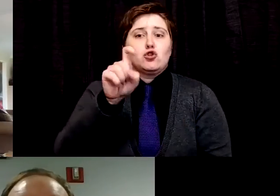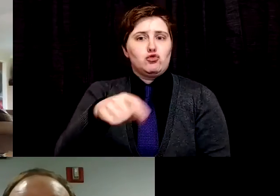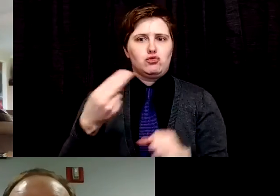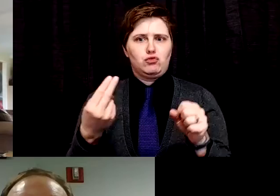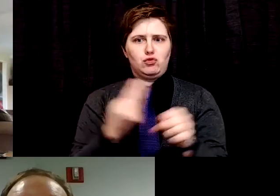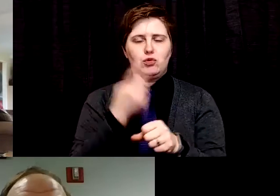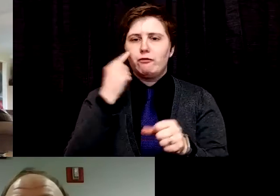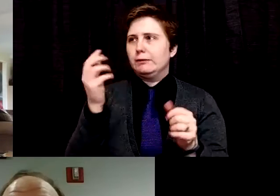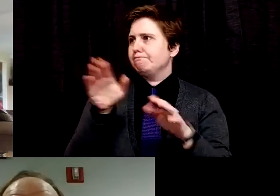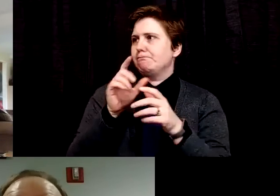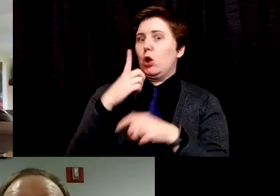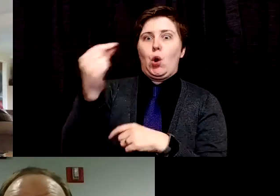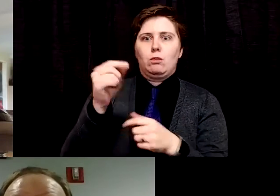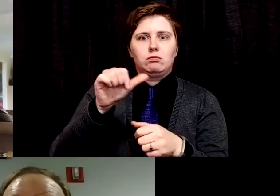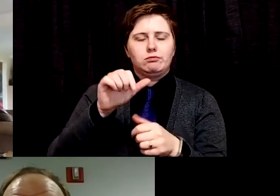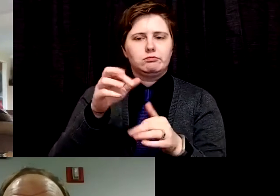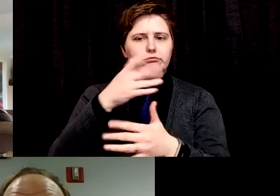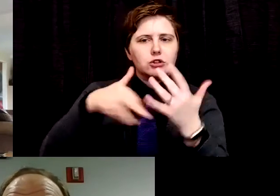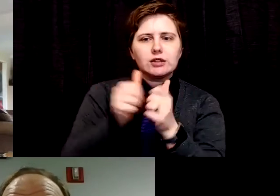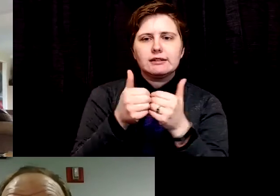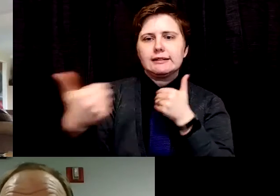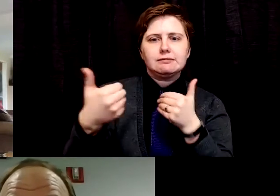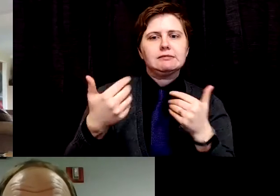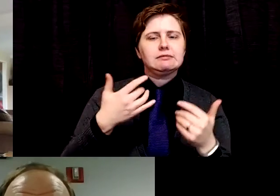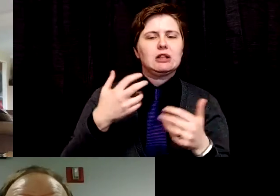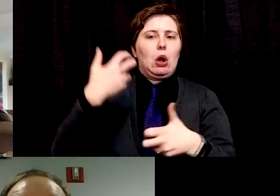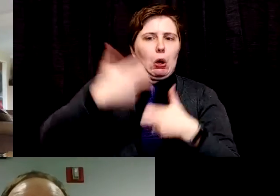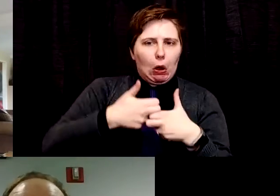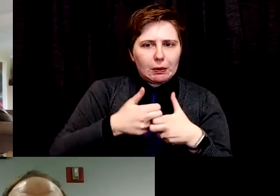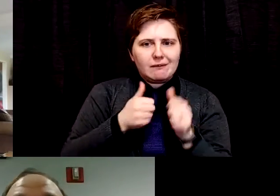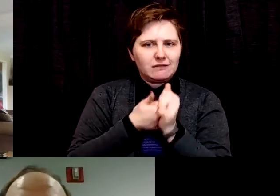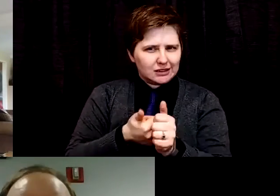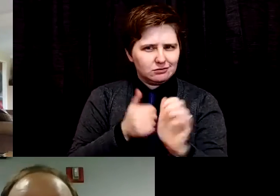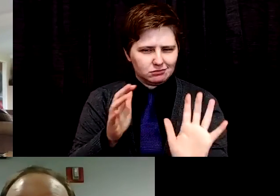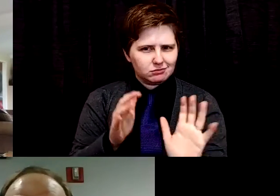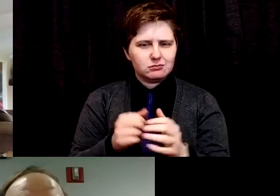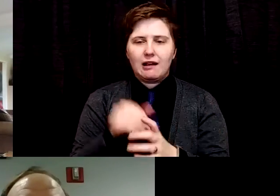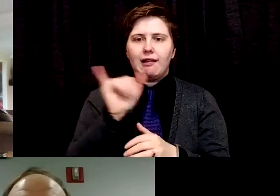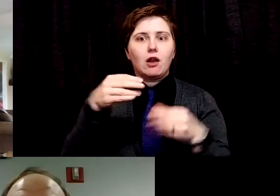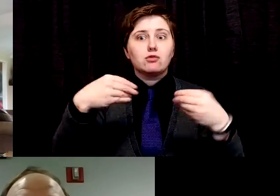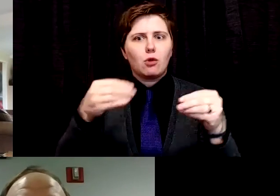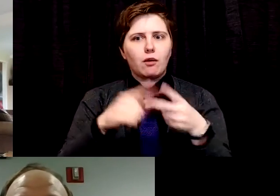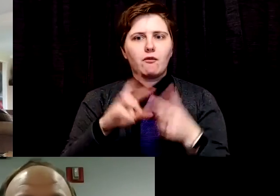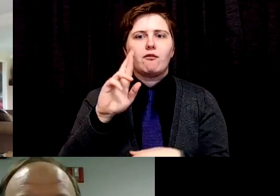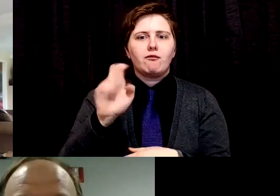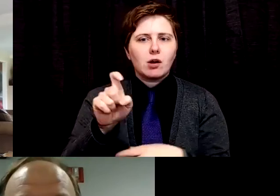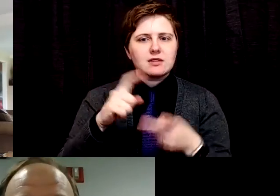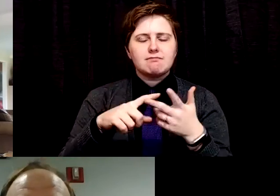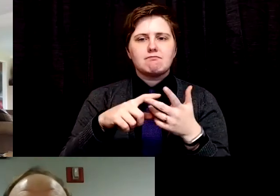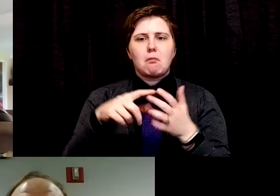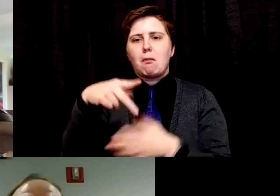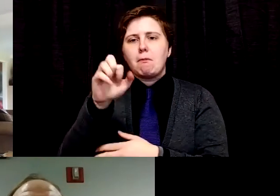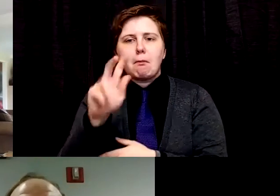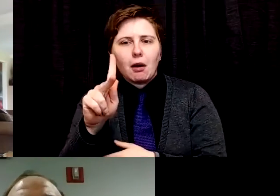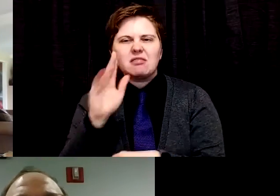in public settings where other social distancing measures are difficult to maintain. Such as grocery stores, pharmacies, public parks, things of that